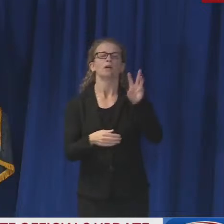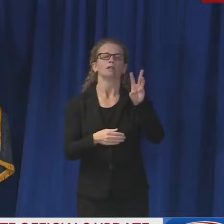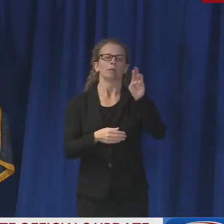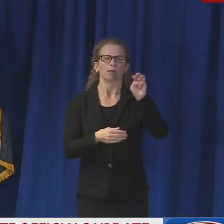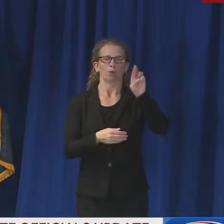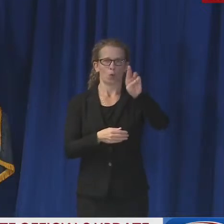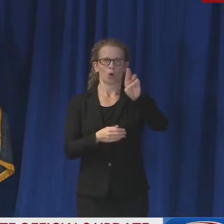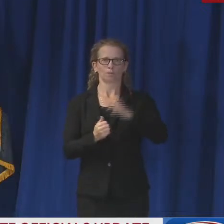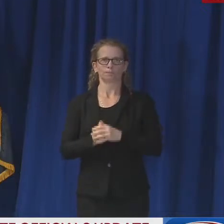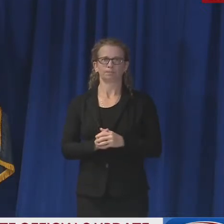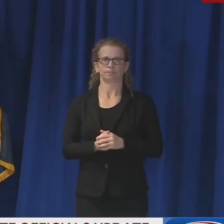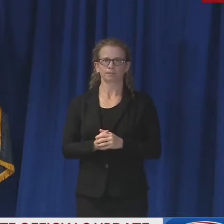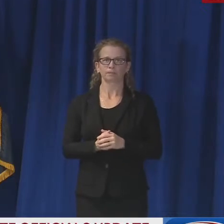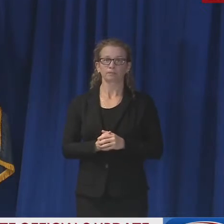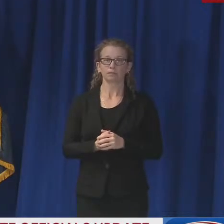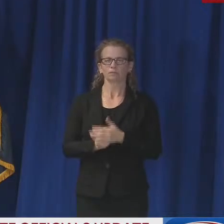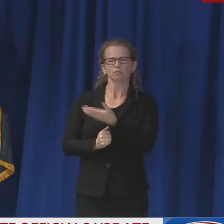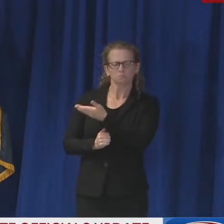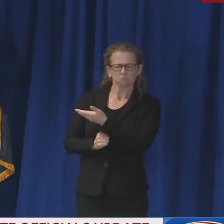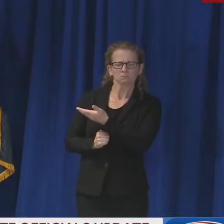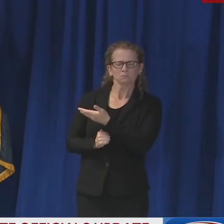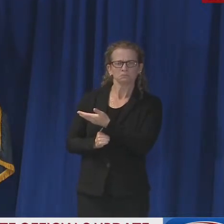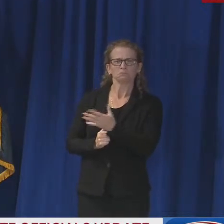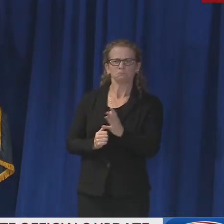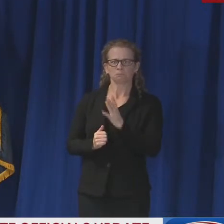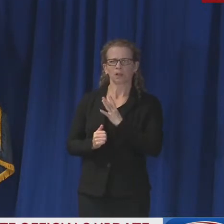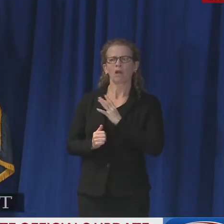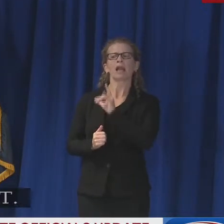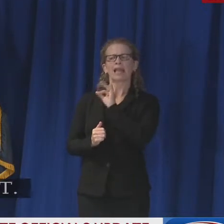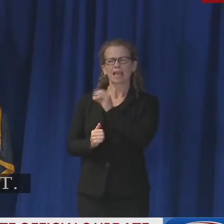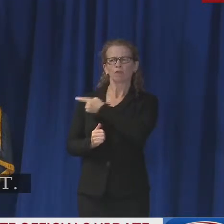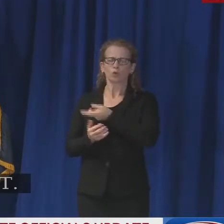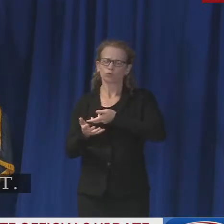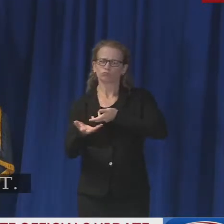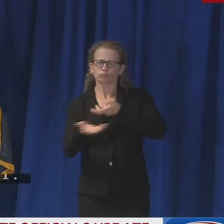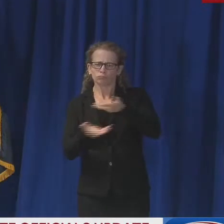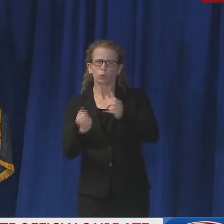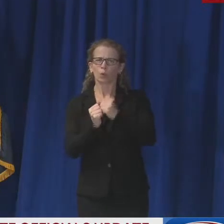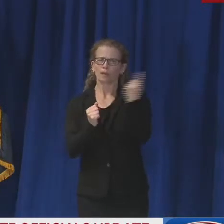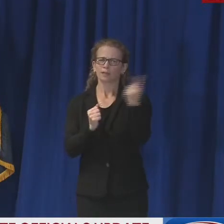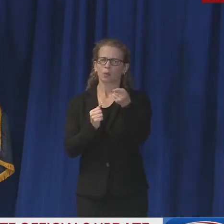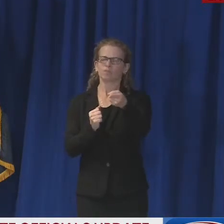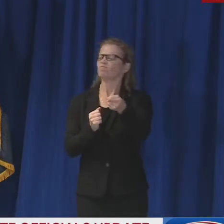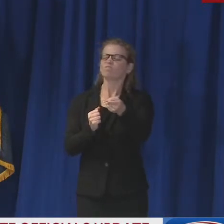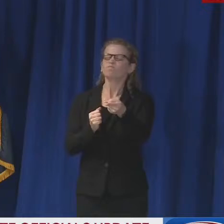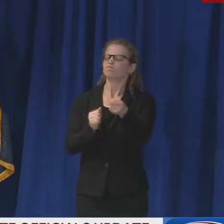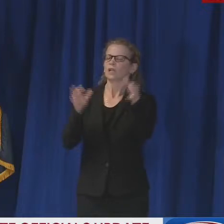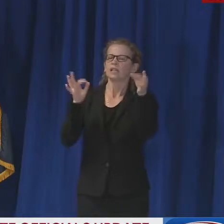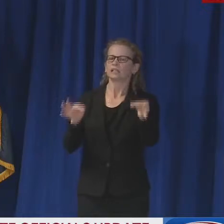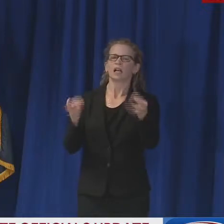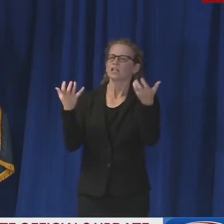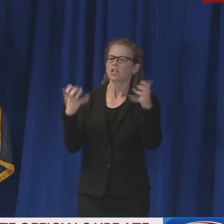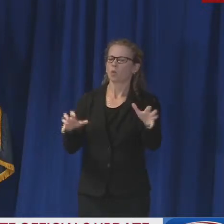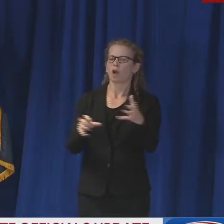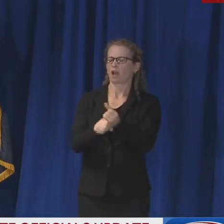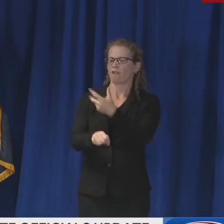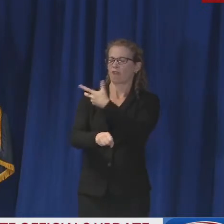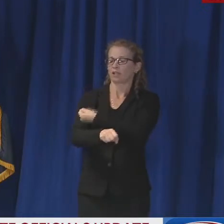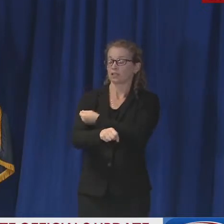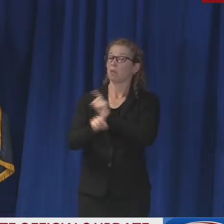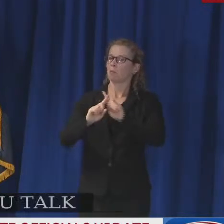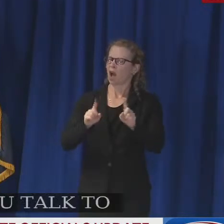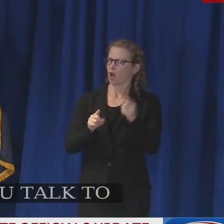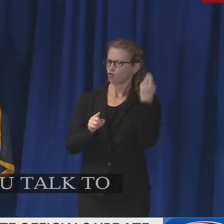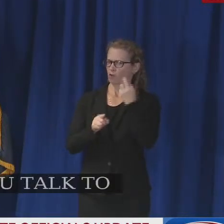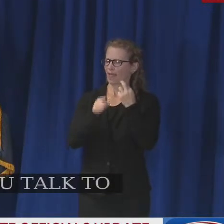when you hear someone or talk to someone who has decided not to get the vaccine, but in the course of the conversation becomes clear that they've received